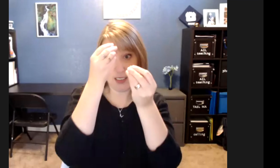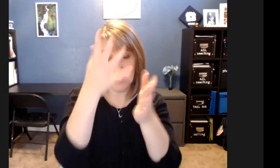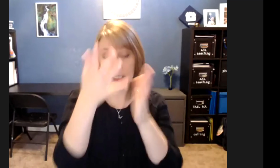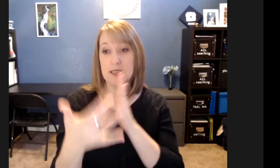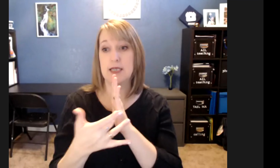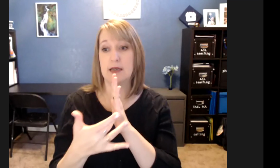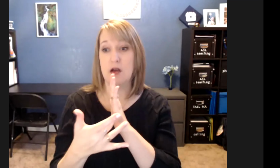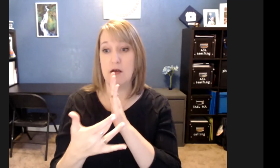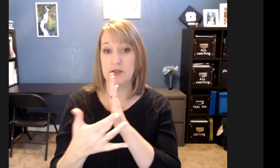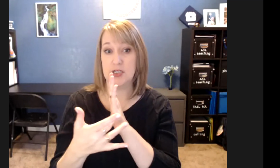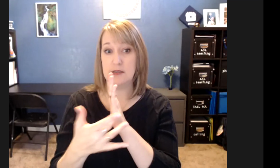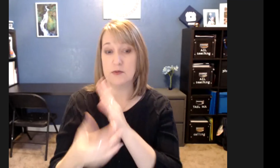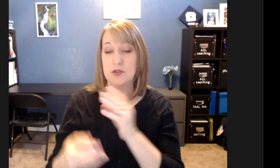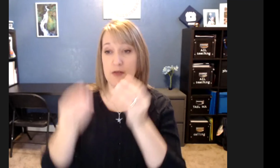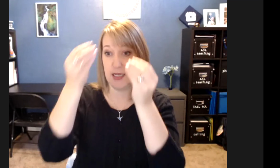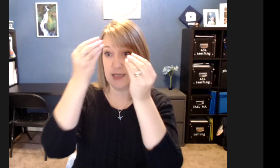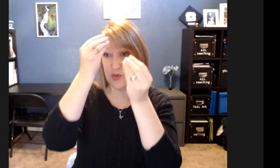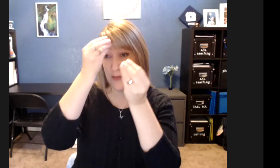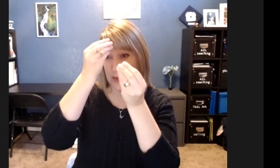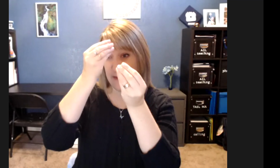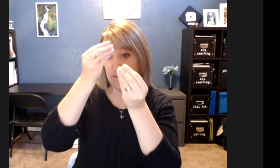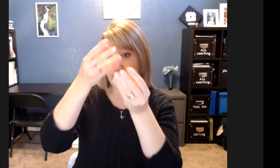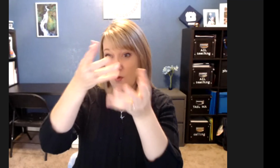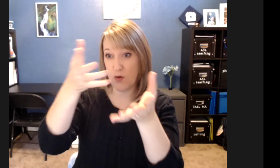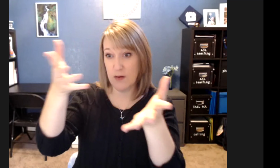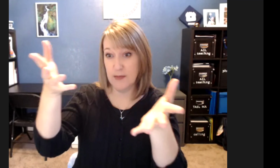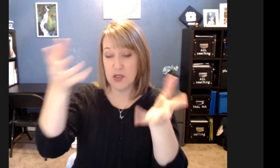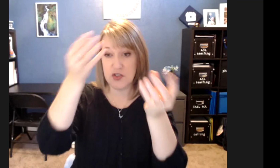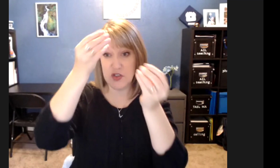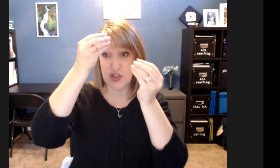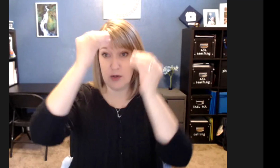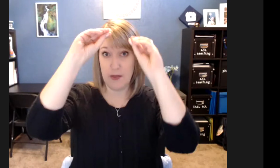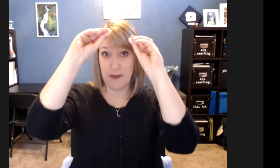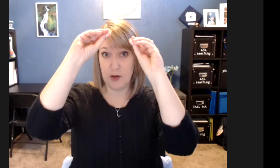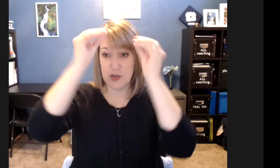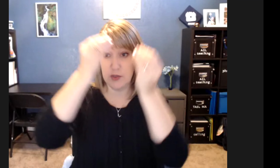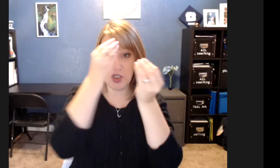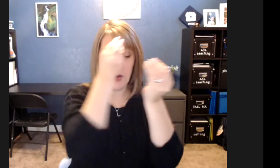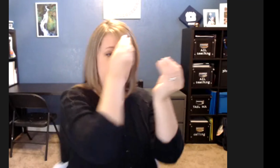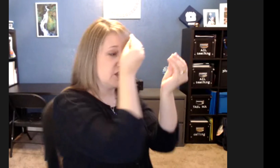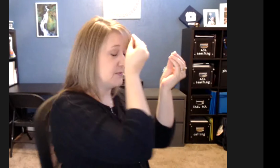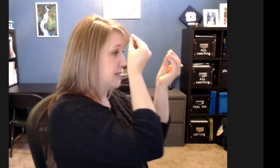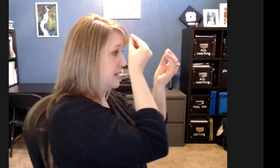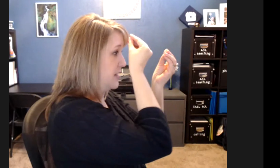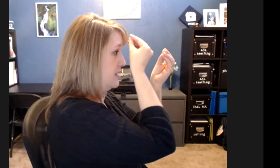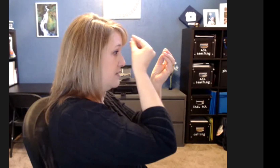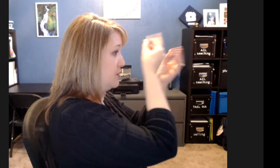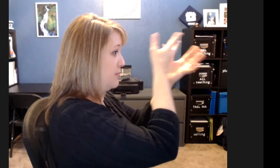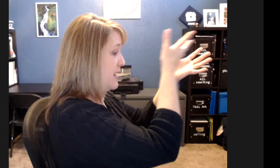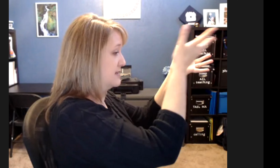information technology. So we'll do that again. So remember, inform. So you start with the squished O handshakes by your head, and then you pass